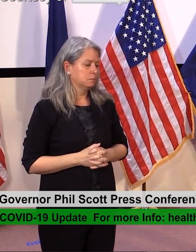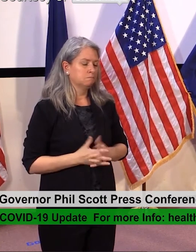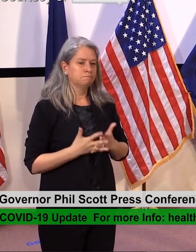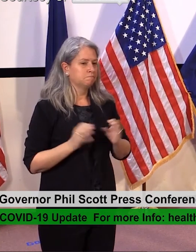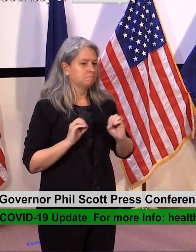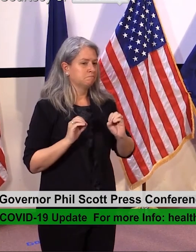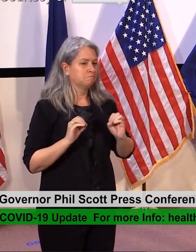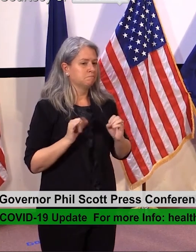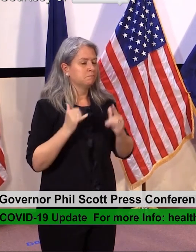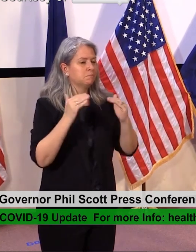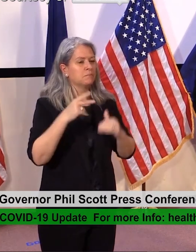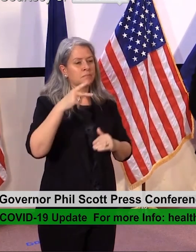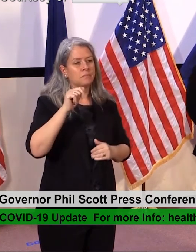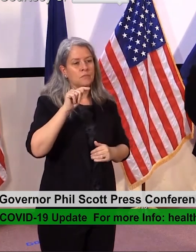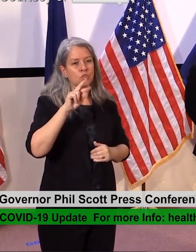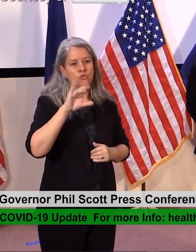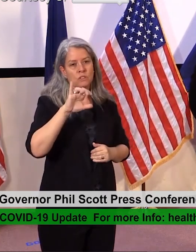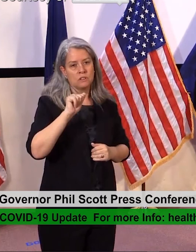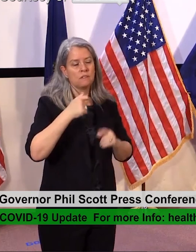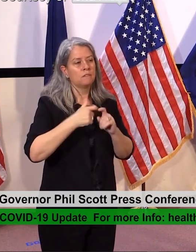All right, Patricia from the Bennington Banner.